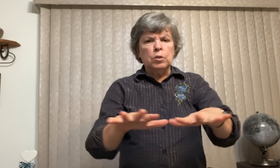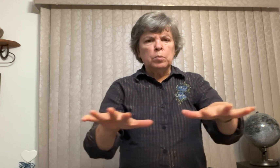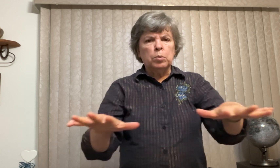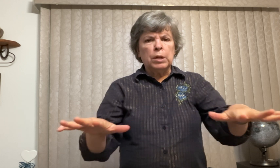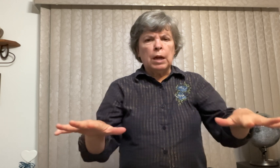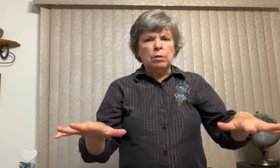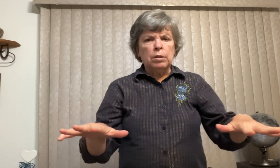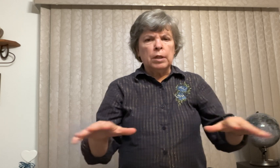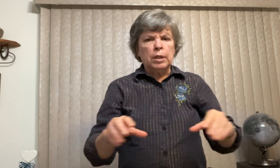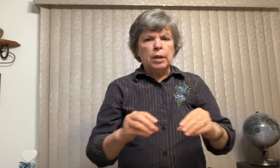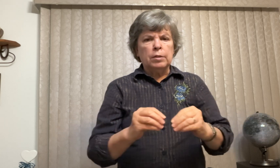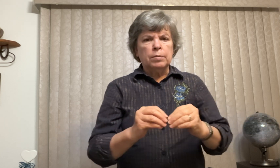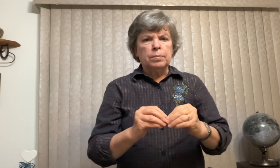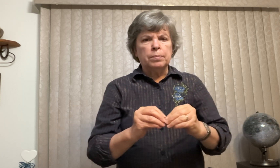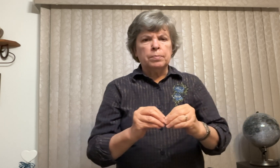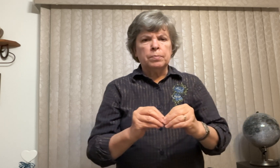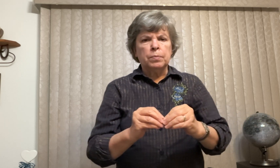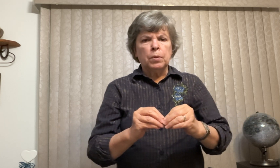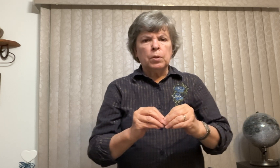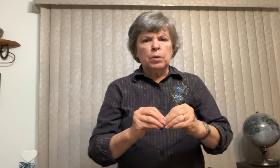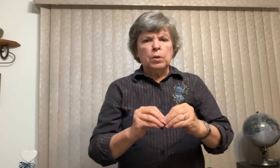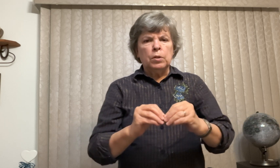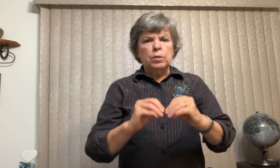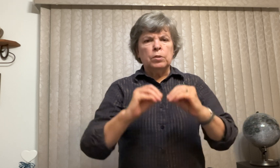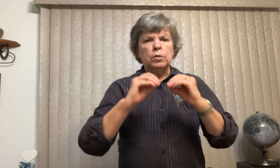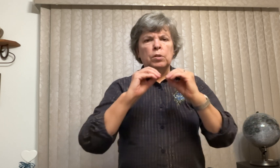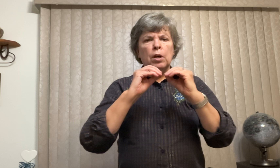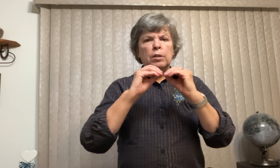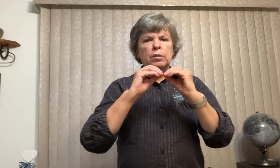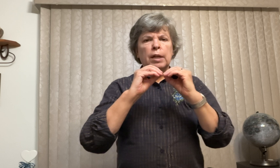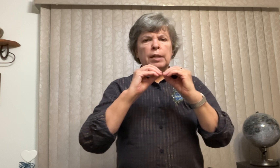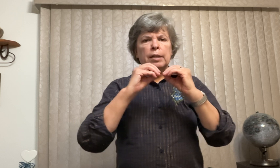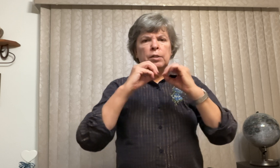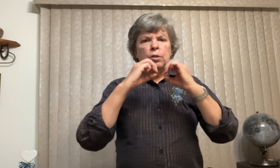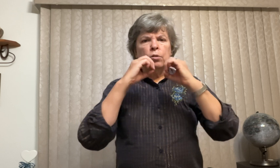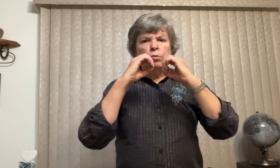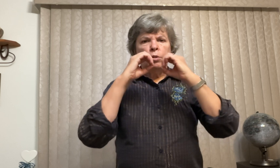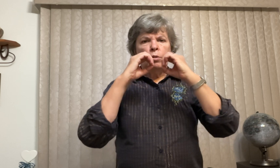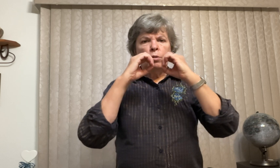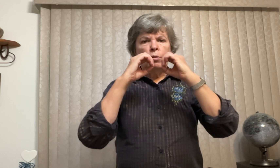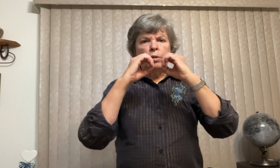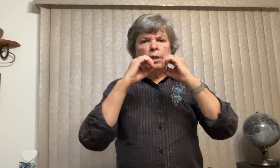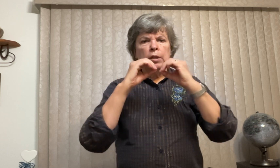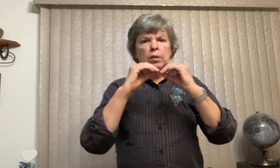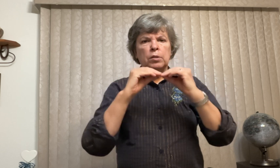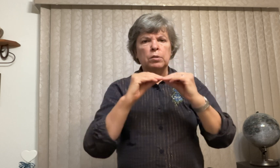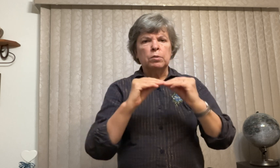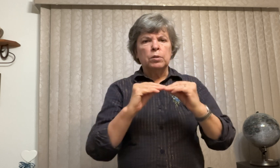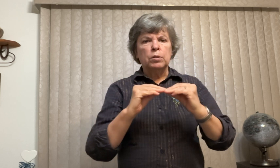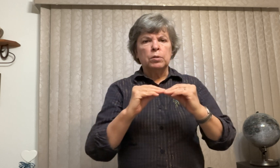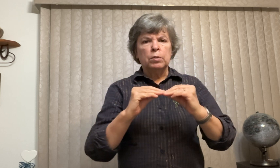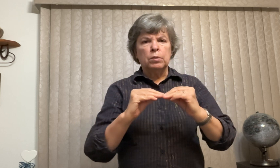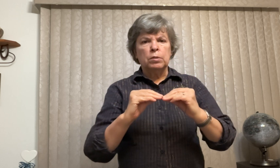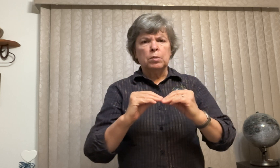spread out like that. This is not exactly an O, you know, an O is like this, so it's similar